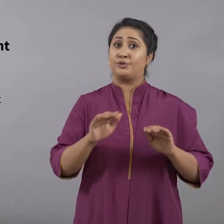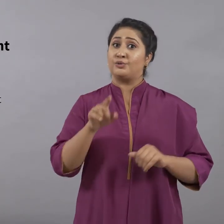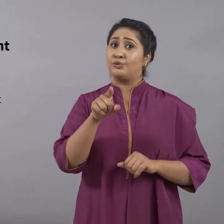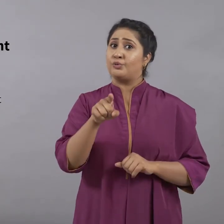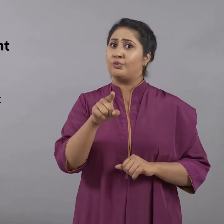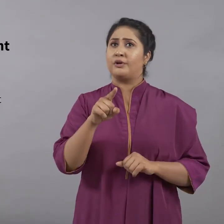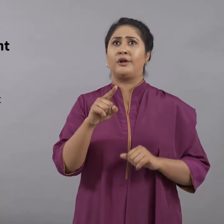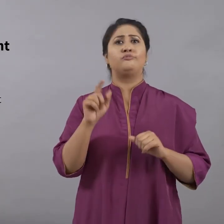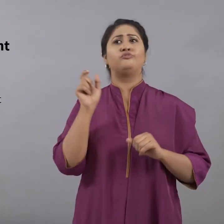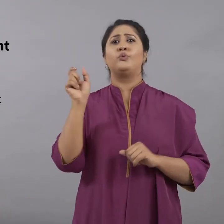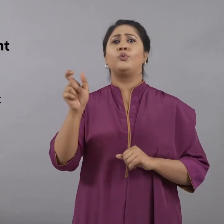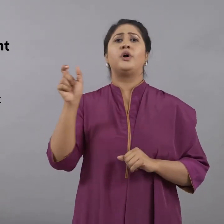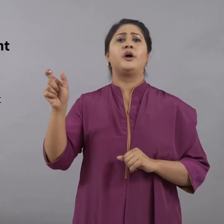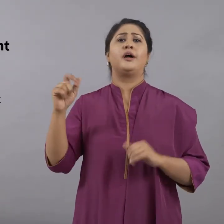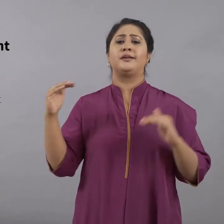level student.